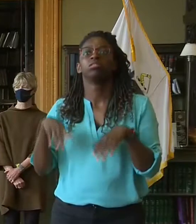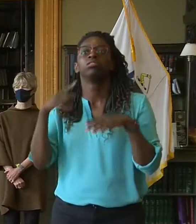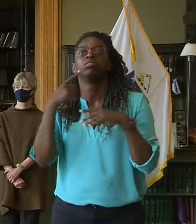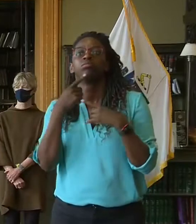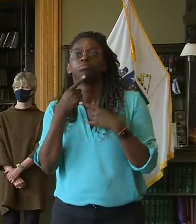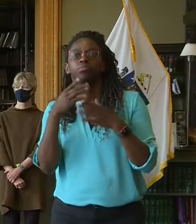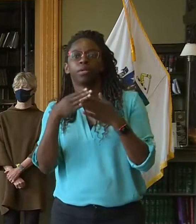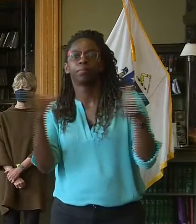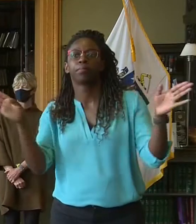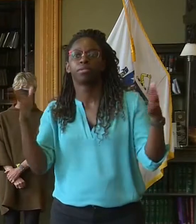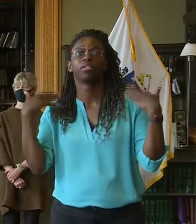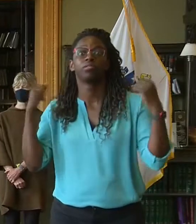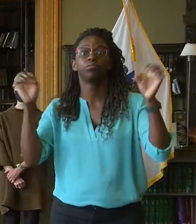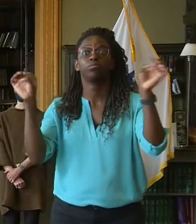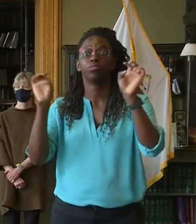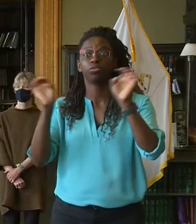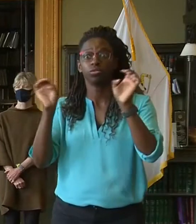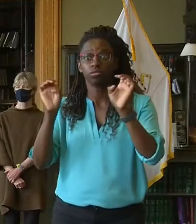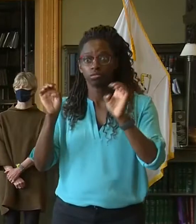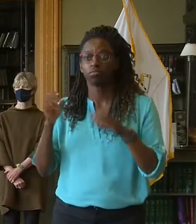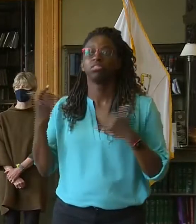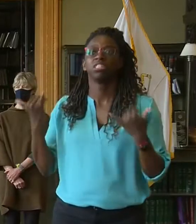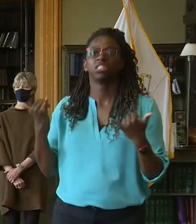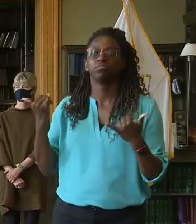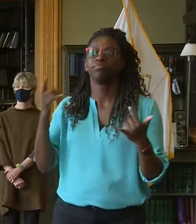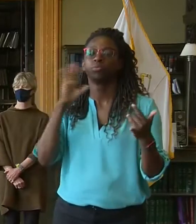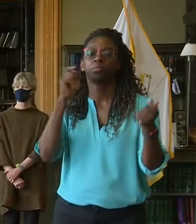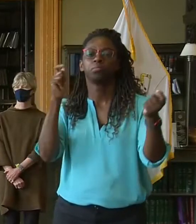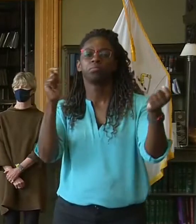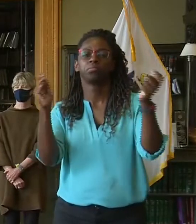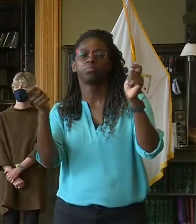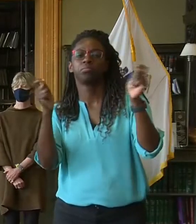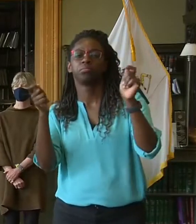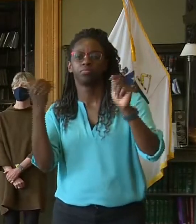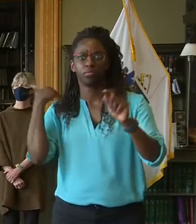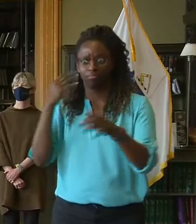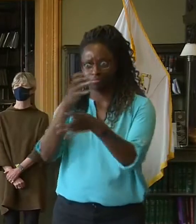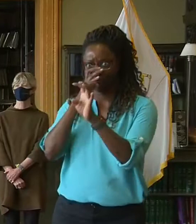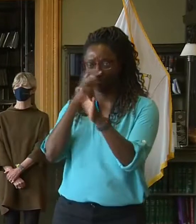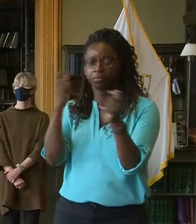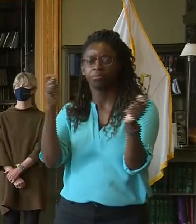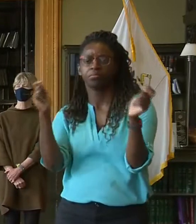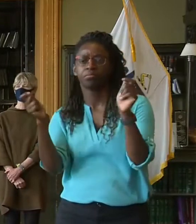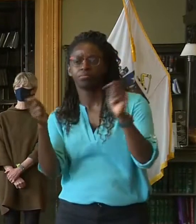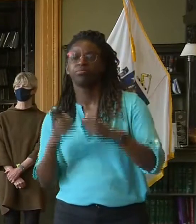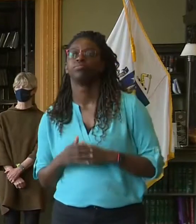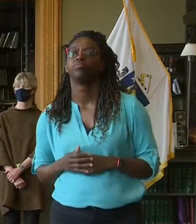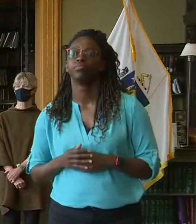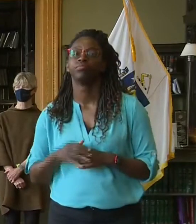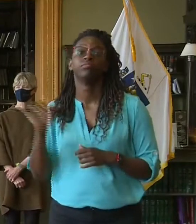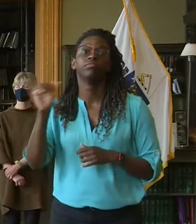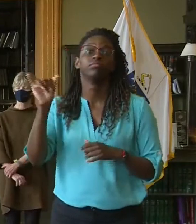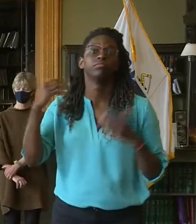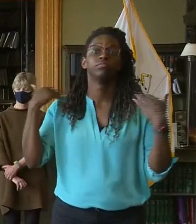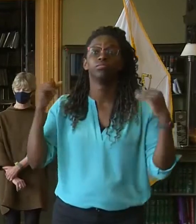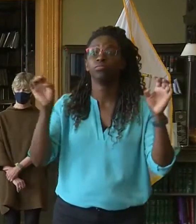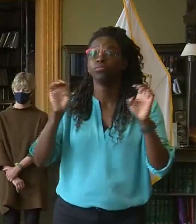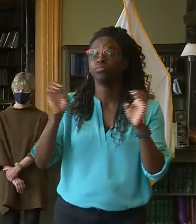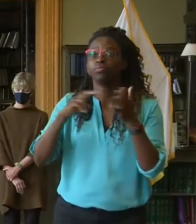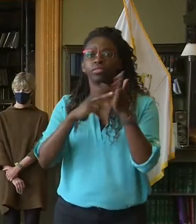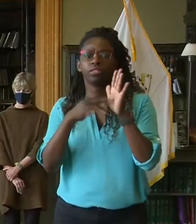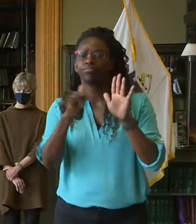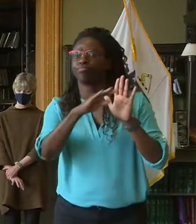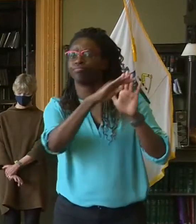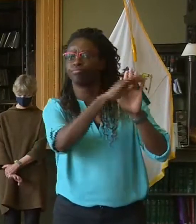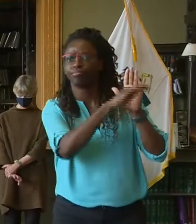This declaration will ensure that the directives issued to ensure face